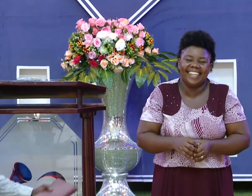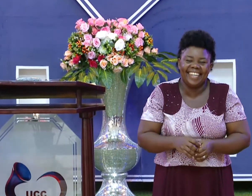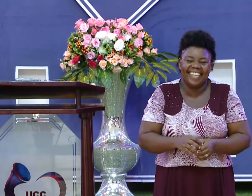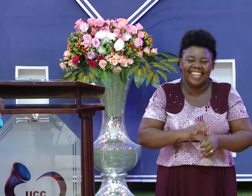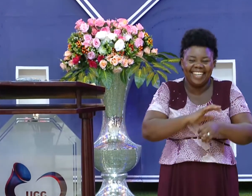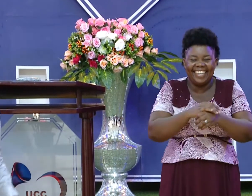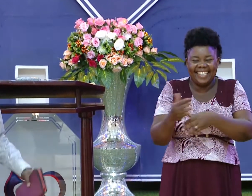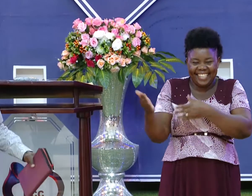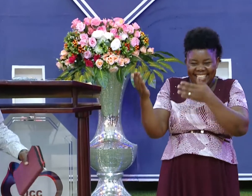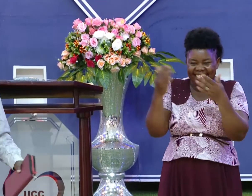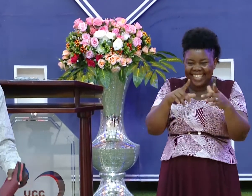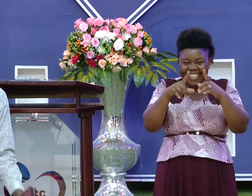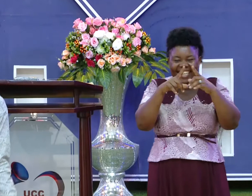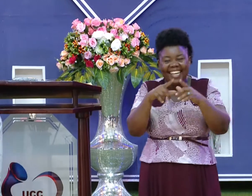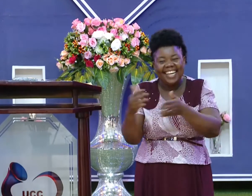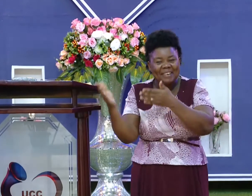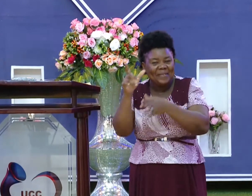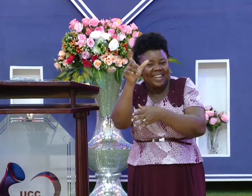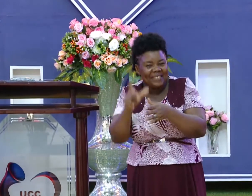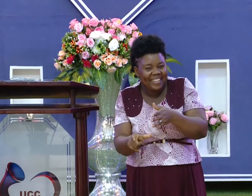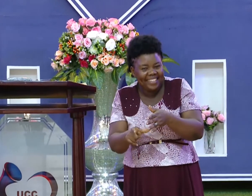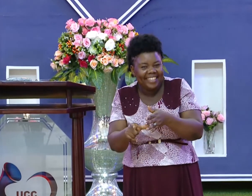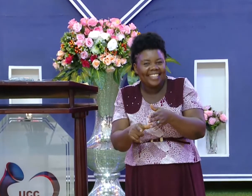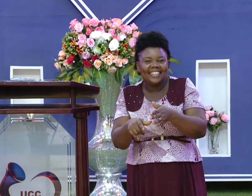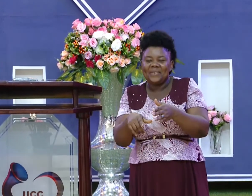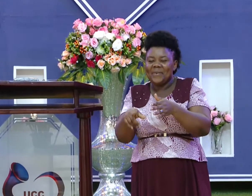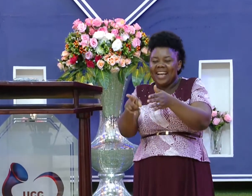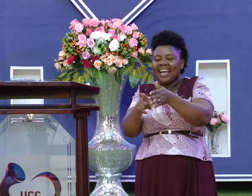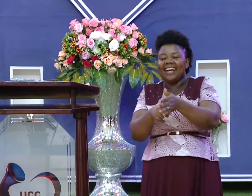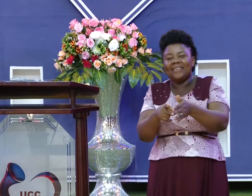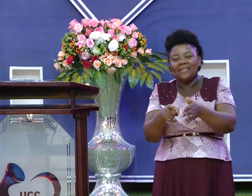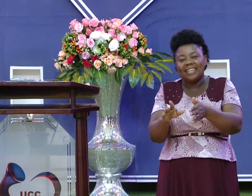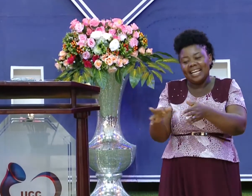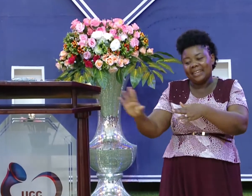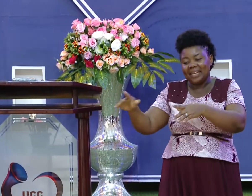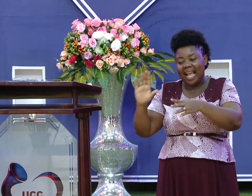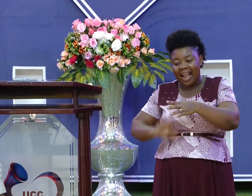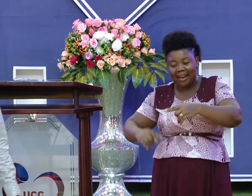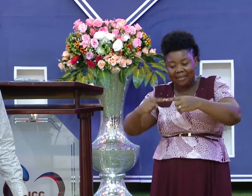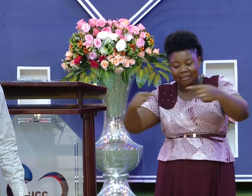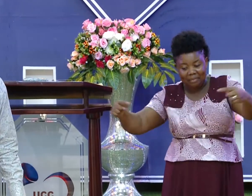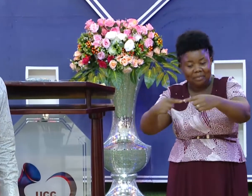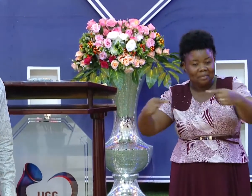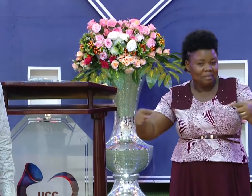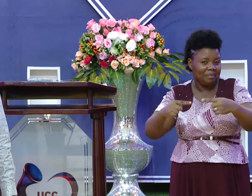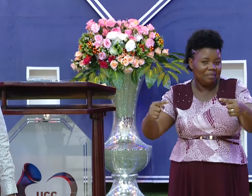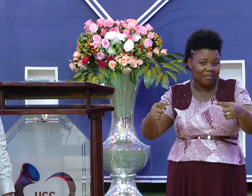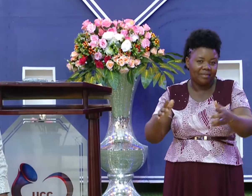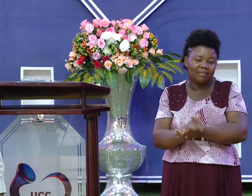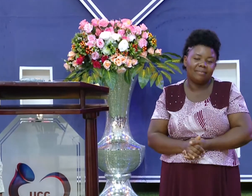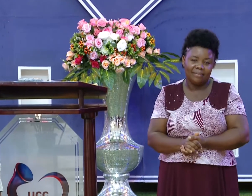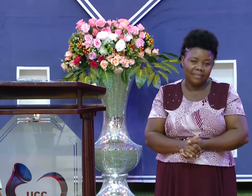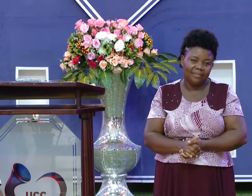kwaise nakunya yali nya kuchiziza. They bought me a granddaughter of I kill tomorrow and other